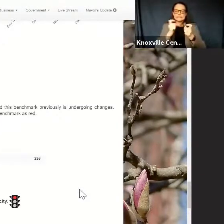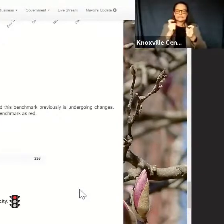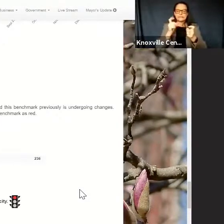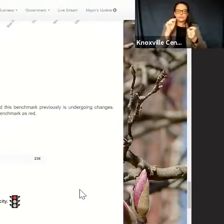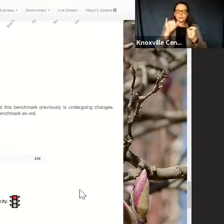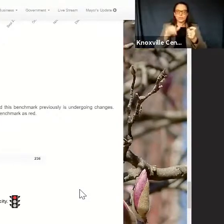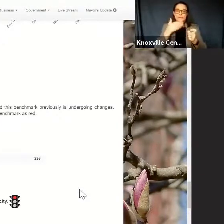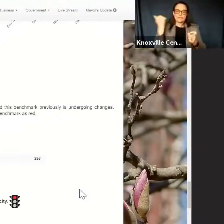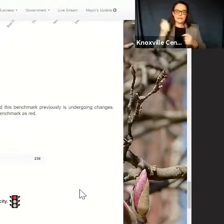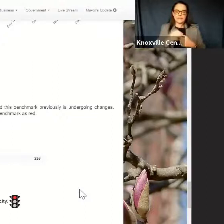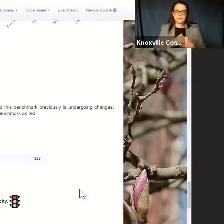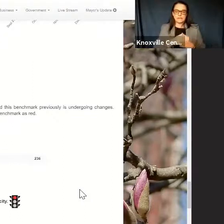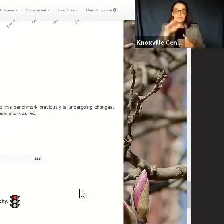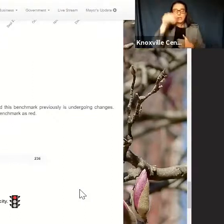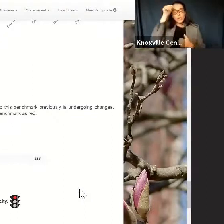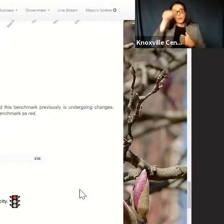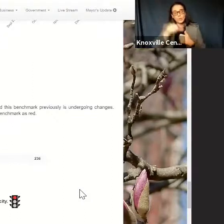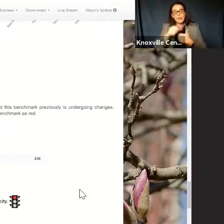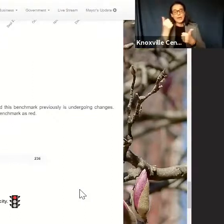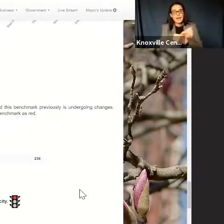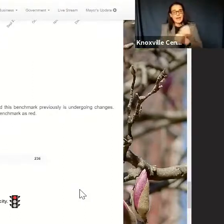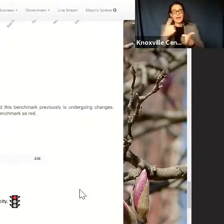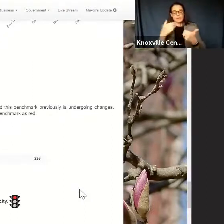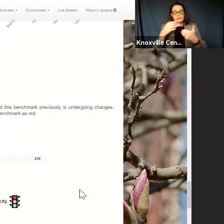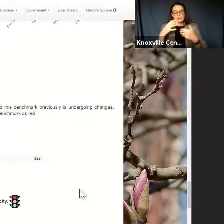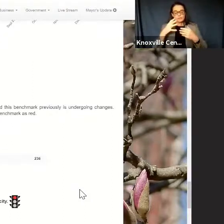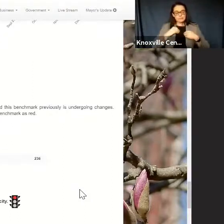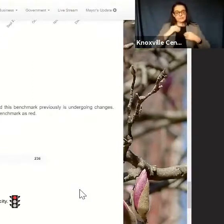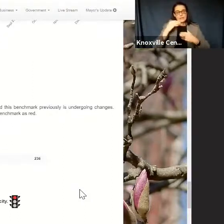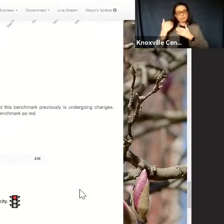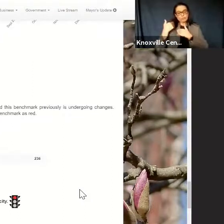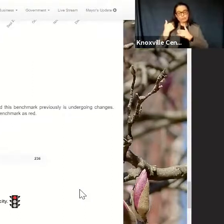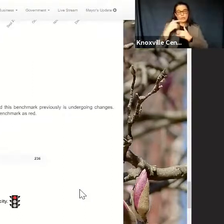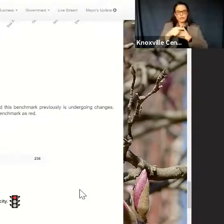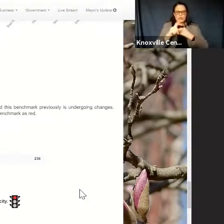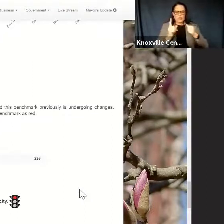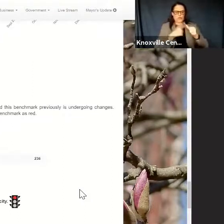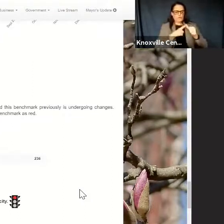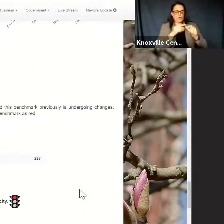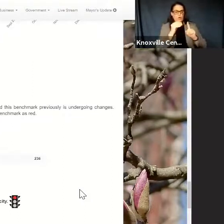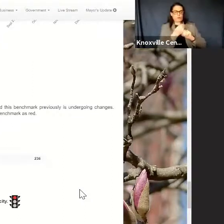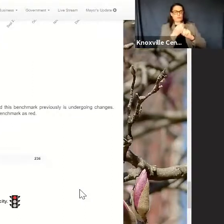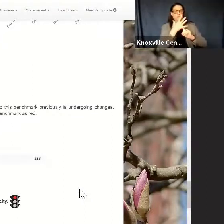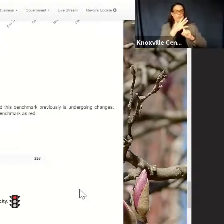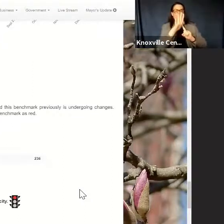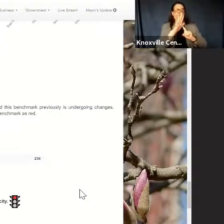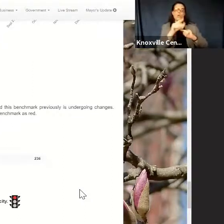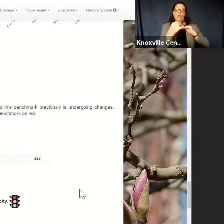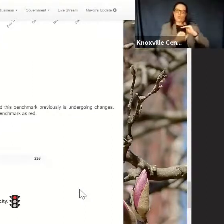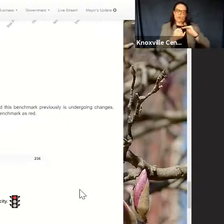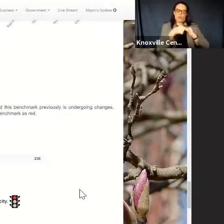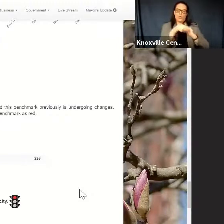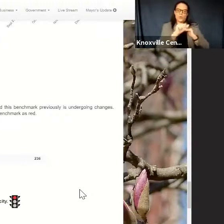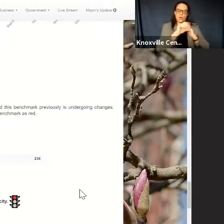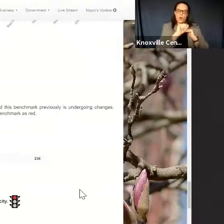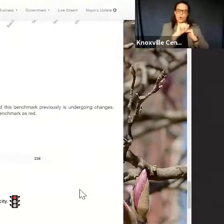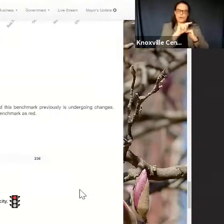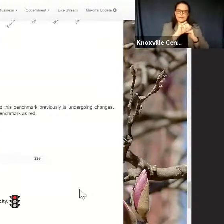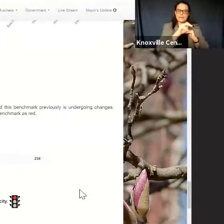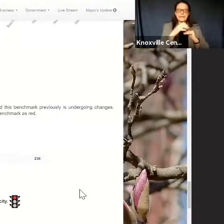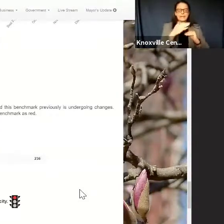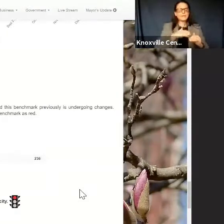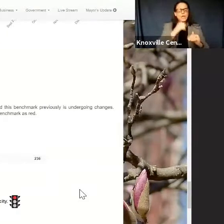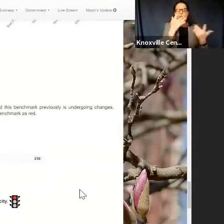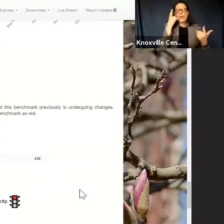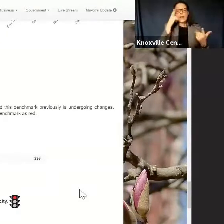remind everyone to take personal responsibility and quarantine themselves at the first sign of exposure. Please do not wait for a call for public health to